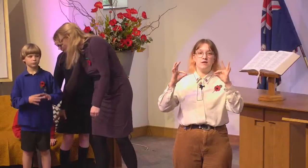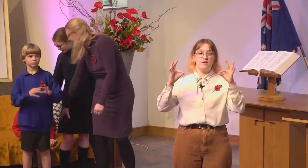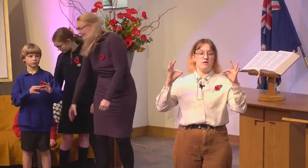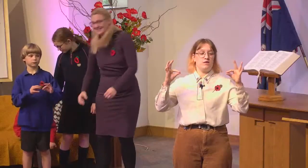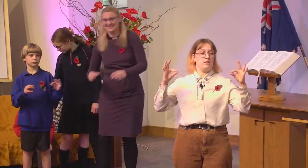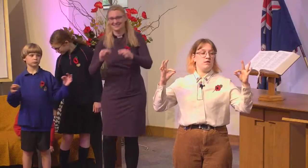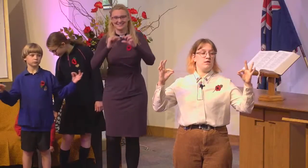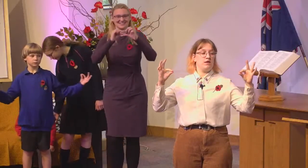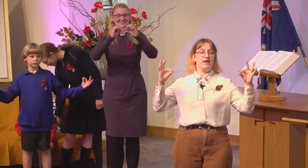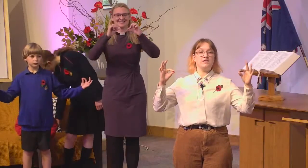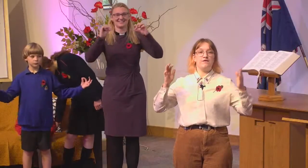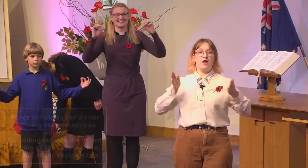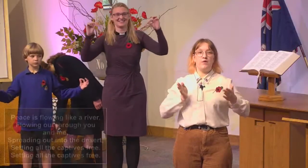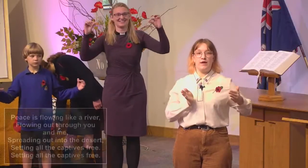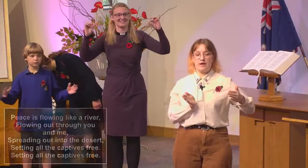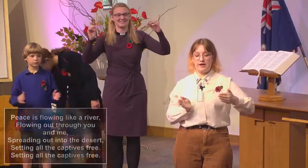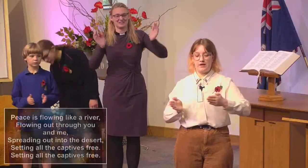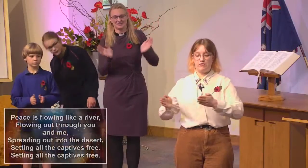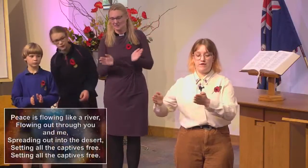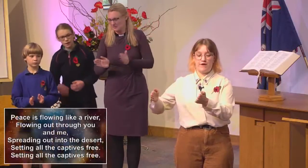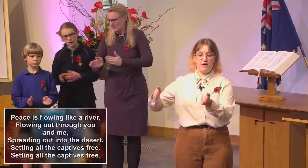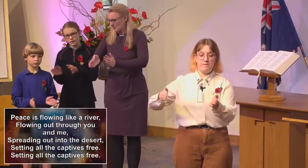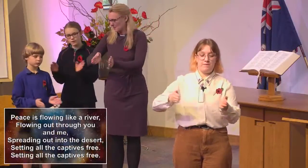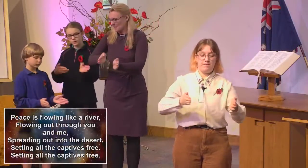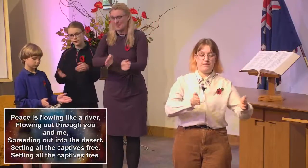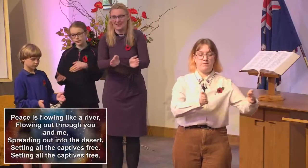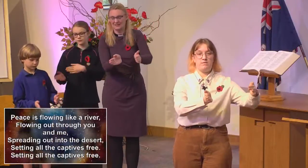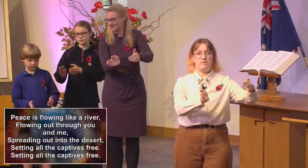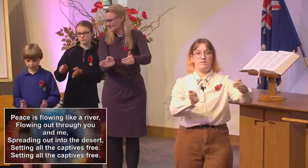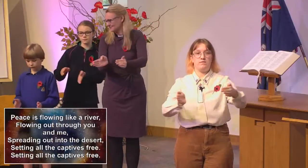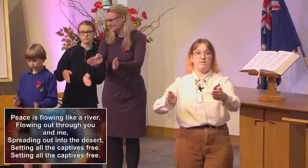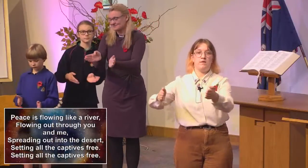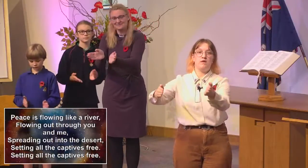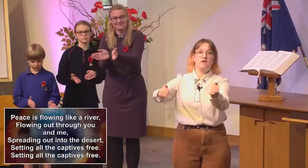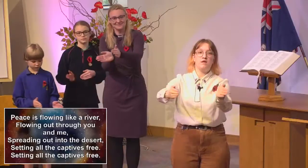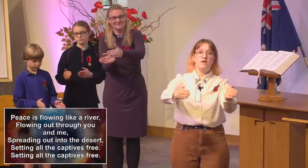peace is flowing like a river,